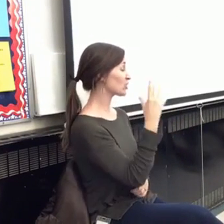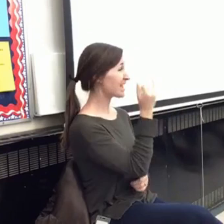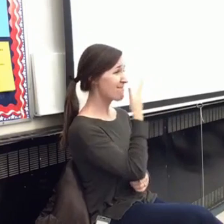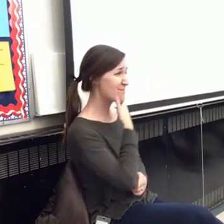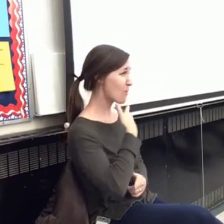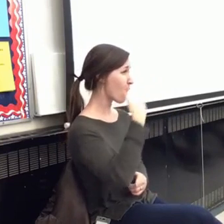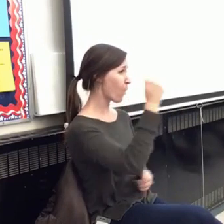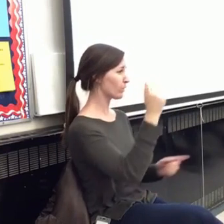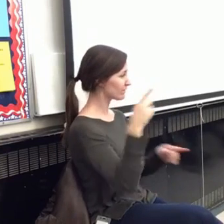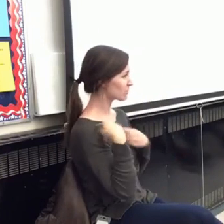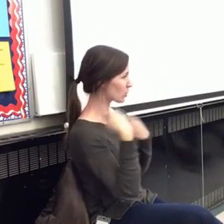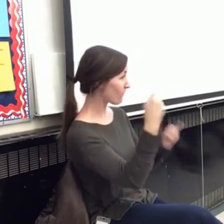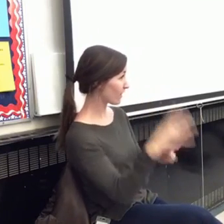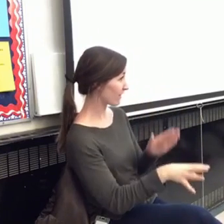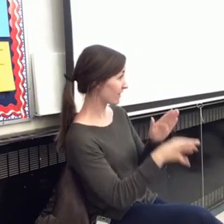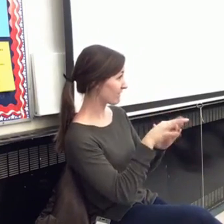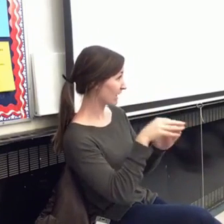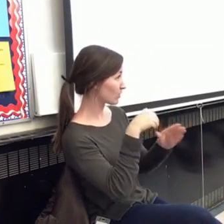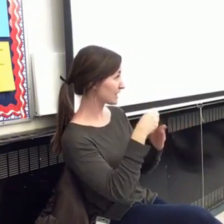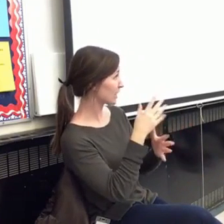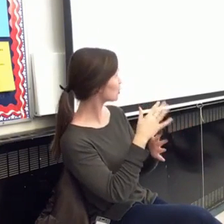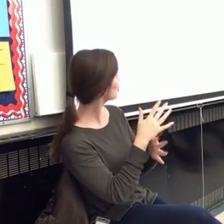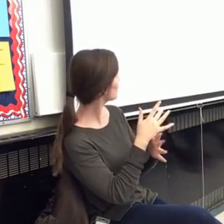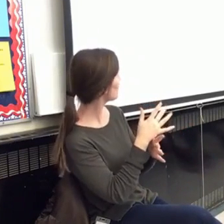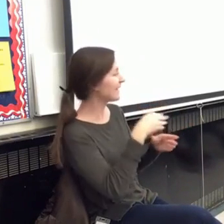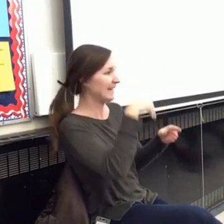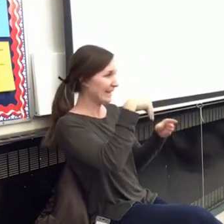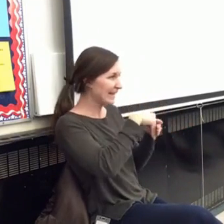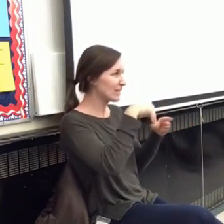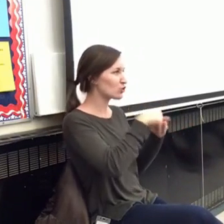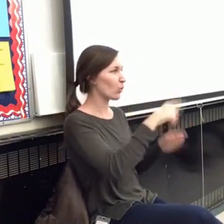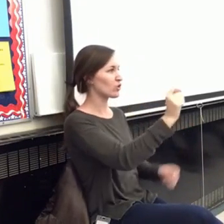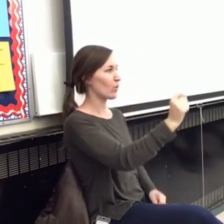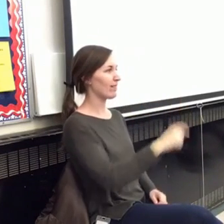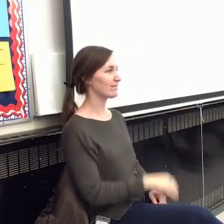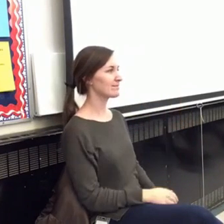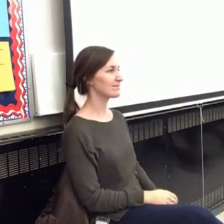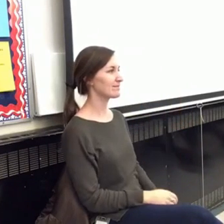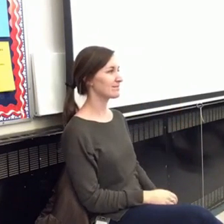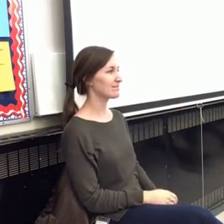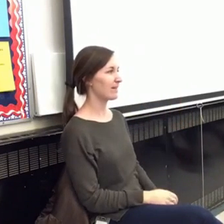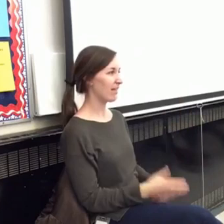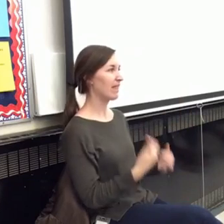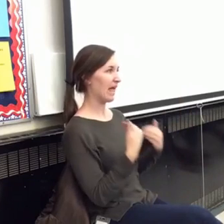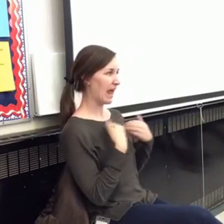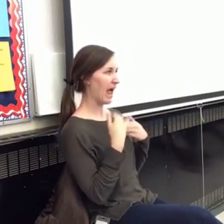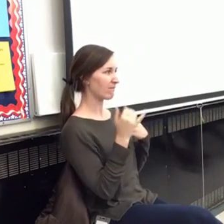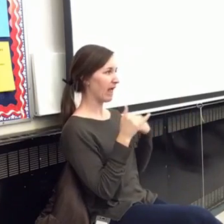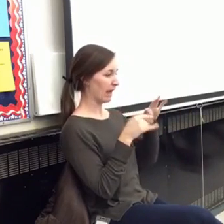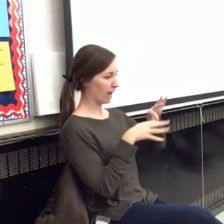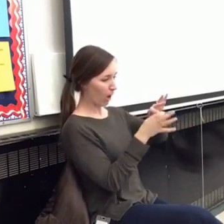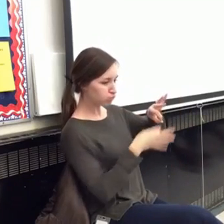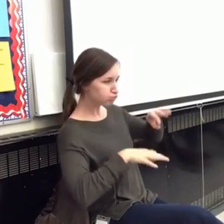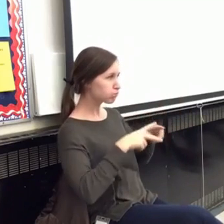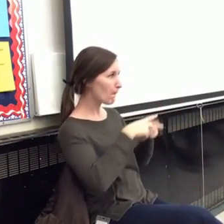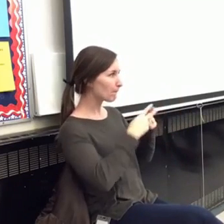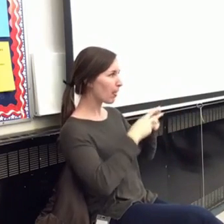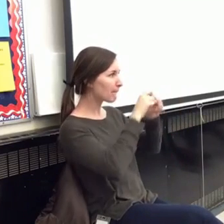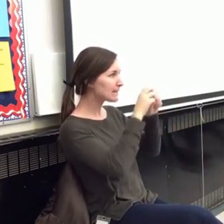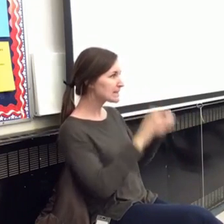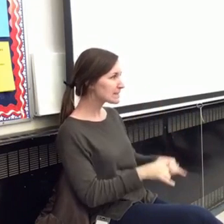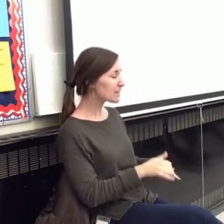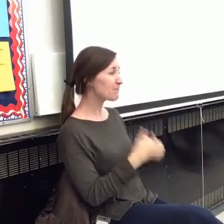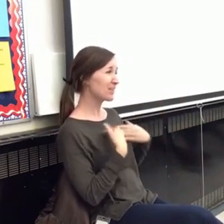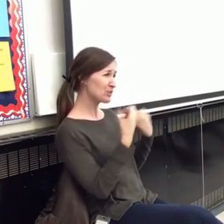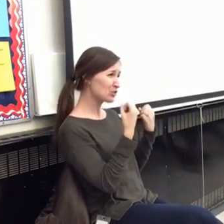oldest that they have found so far in Germany, indoor toilets that have kind of a plumbing system. In fact, they had so